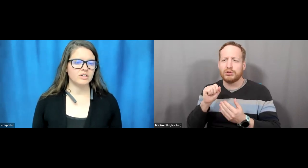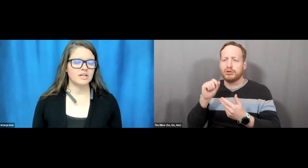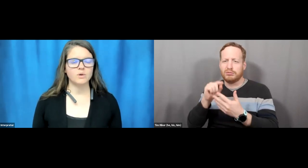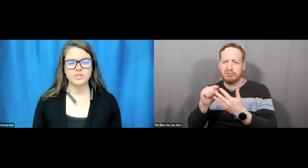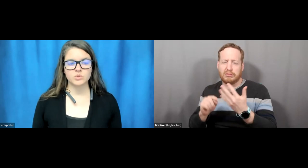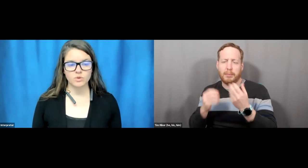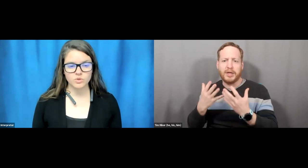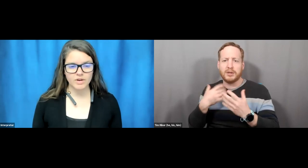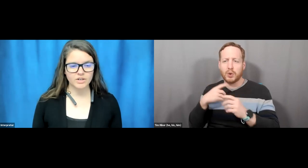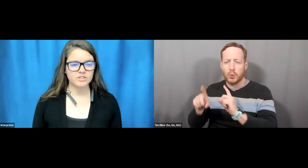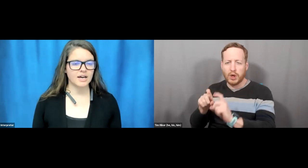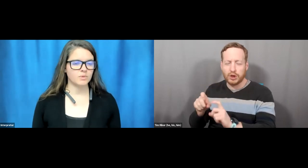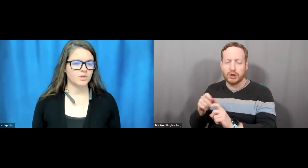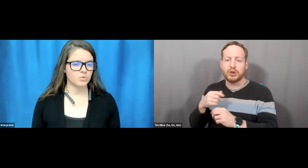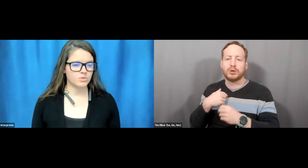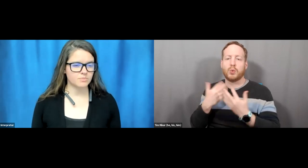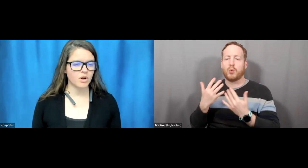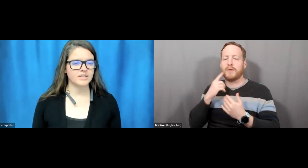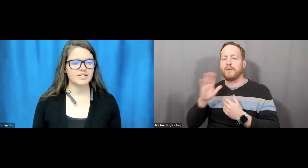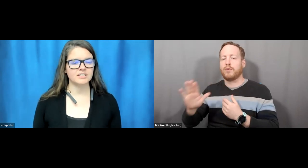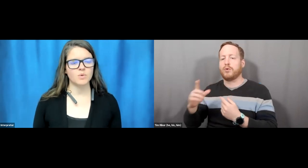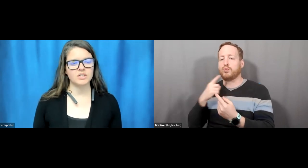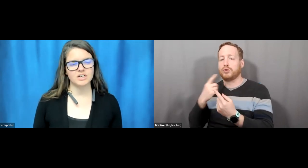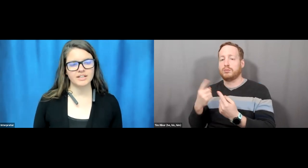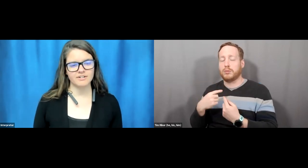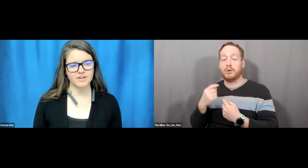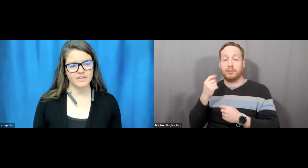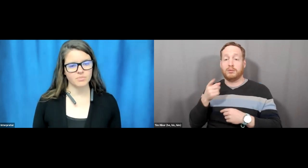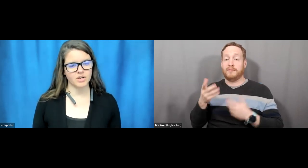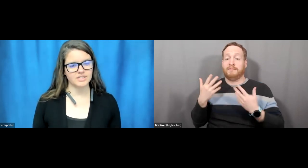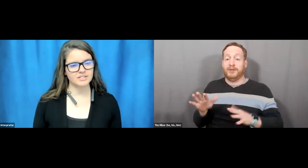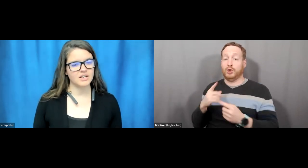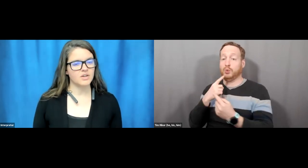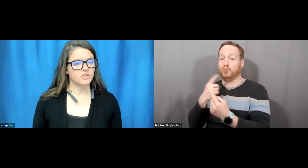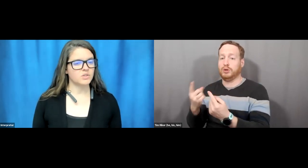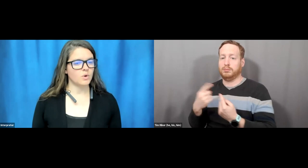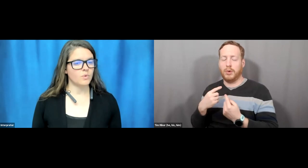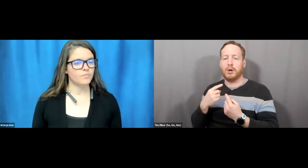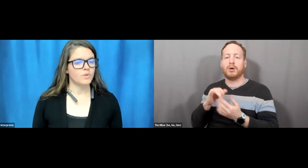how do we store those records? How do we go through this process? And wanted to clarify that process. So